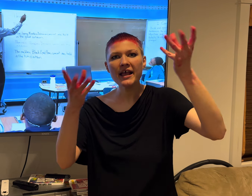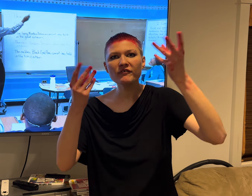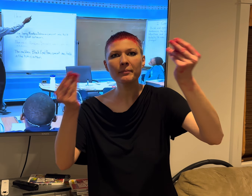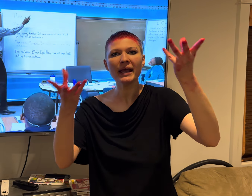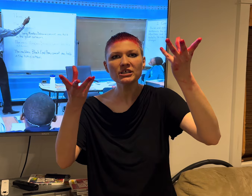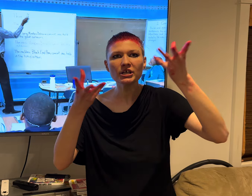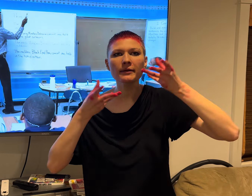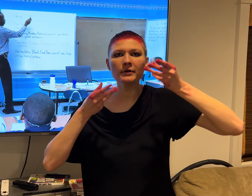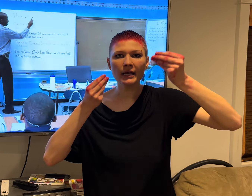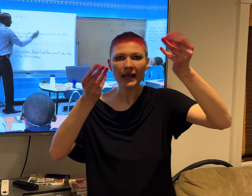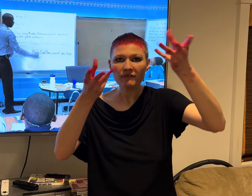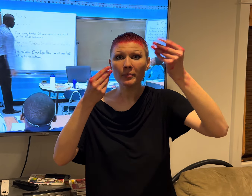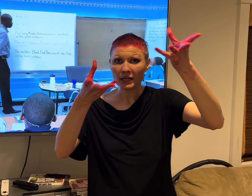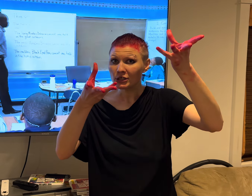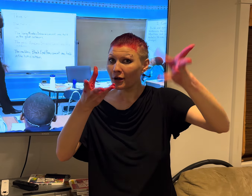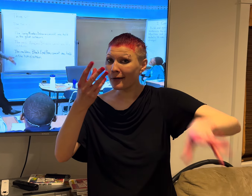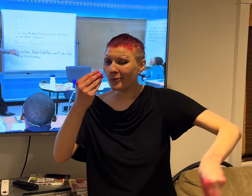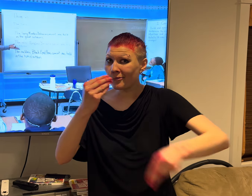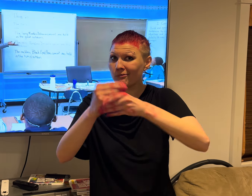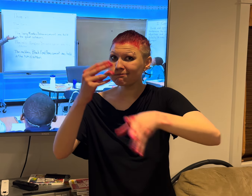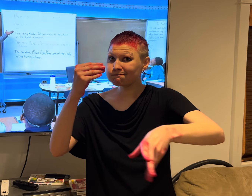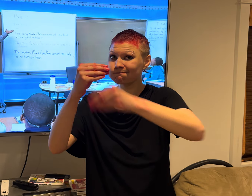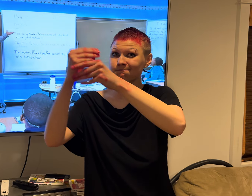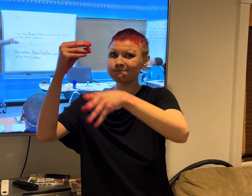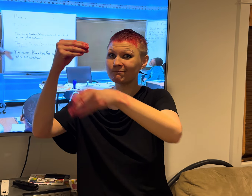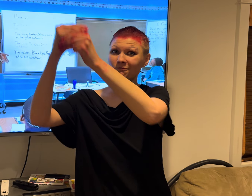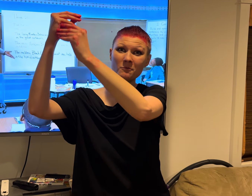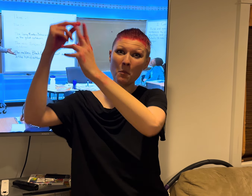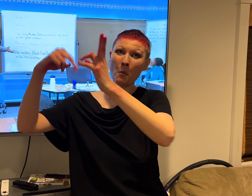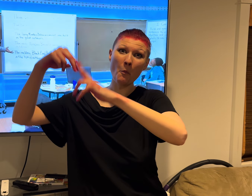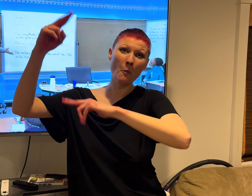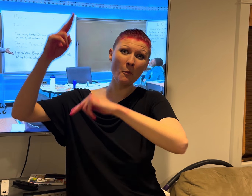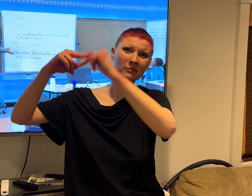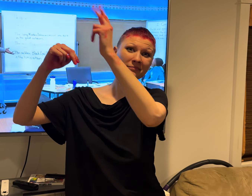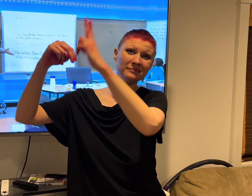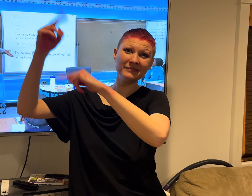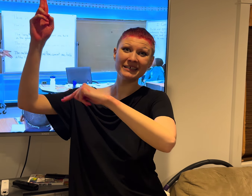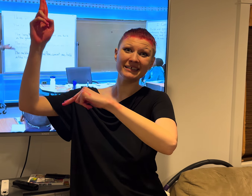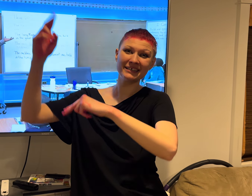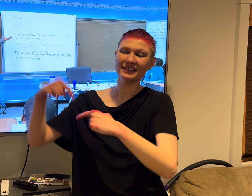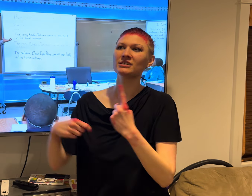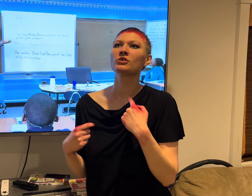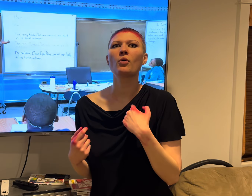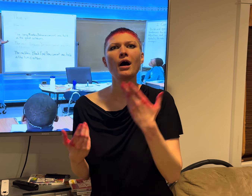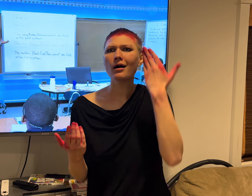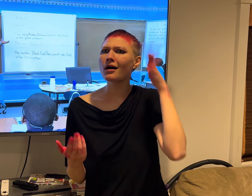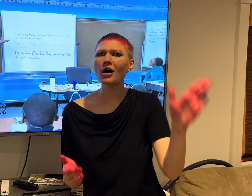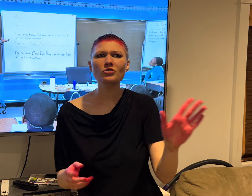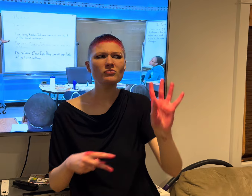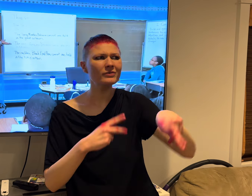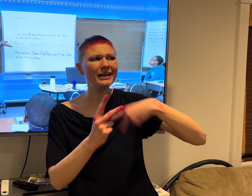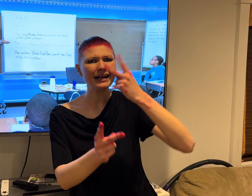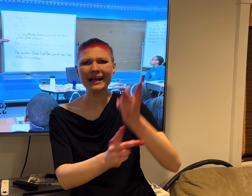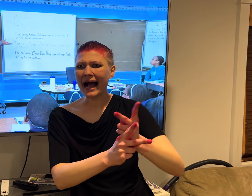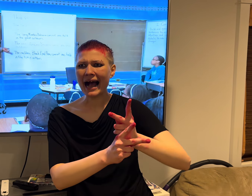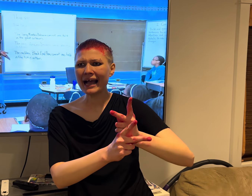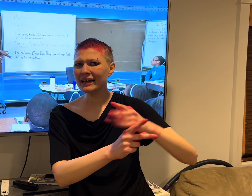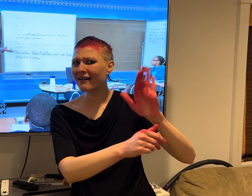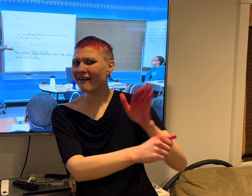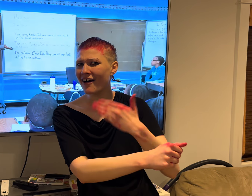modified both. Concert. I really don't know what kind of concert it was. And I know it was held